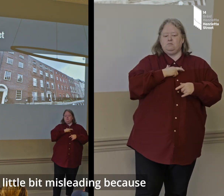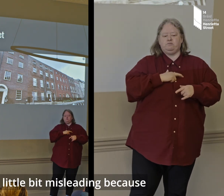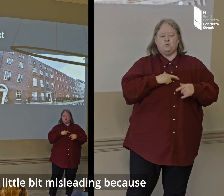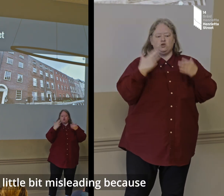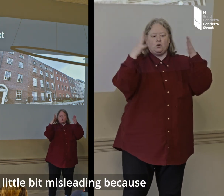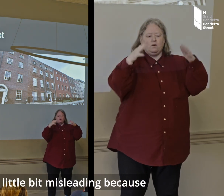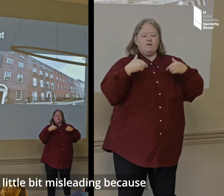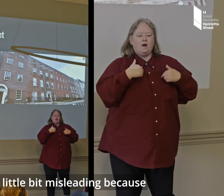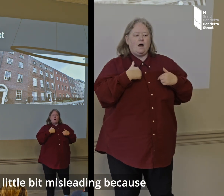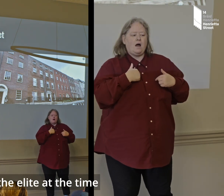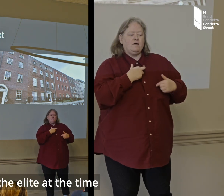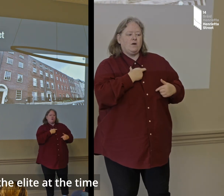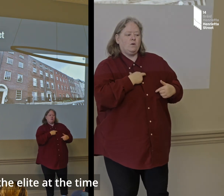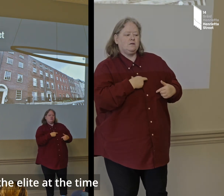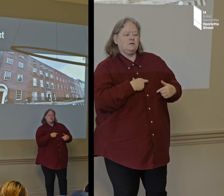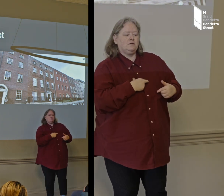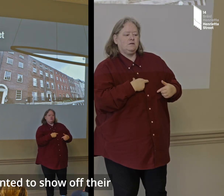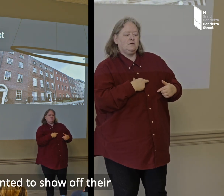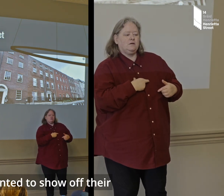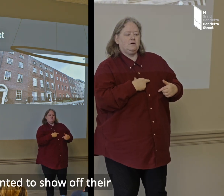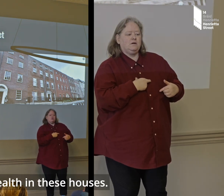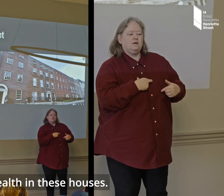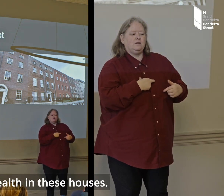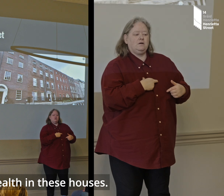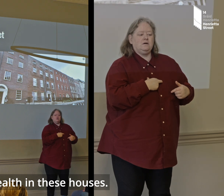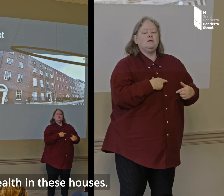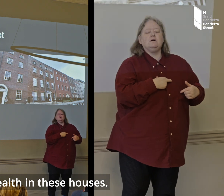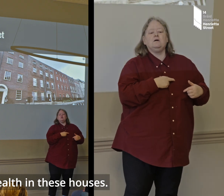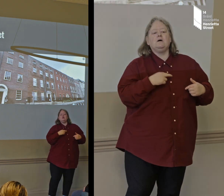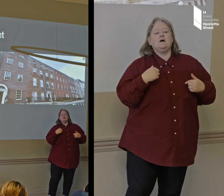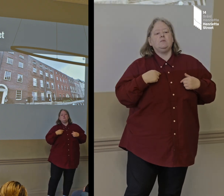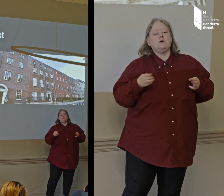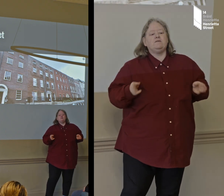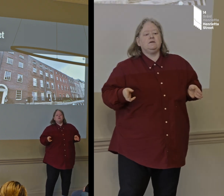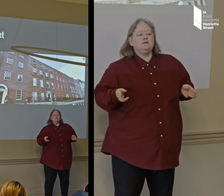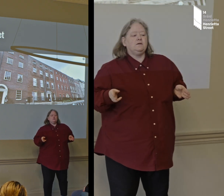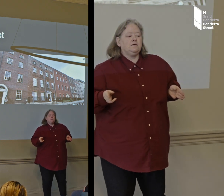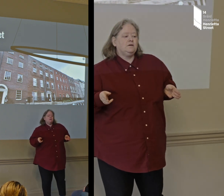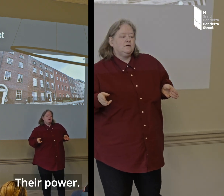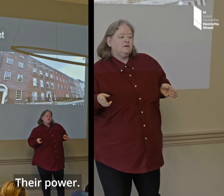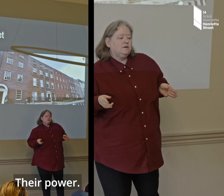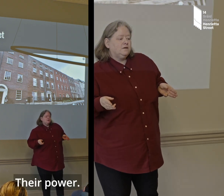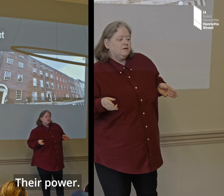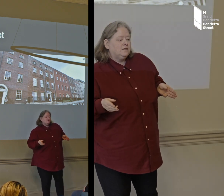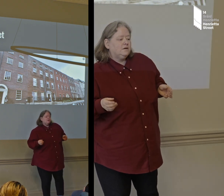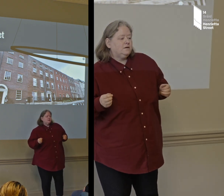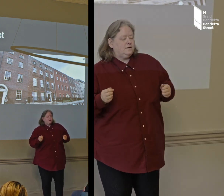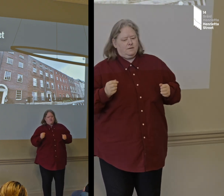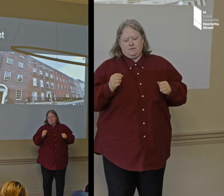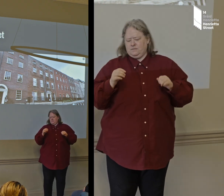Now, it's a little bit misleading because the elite at the time wanted to show off their wealth in these houses, their